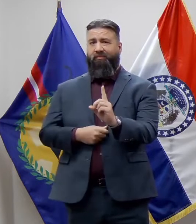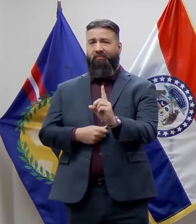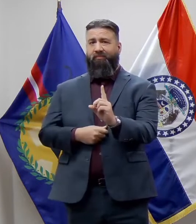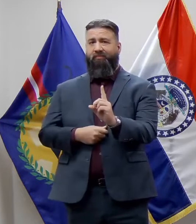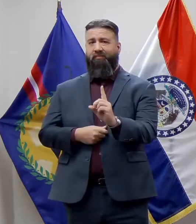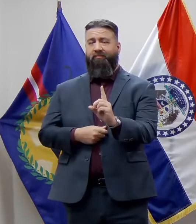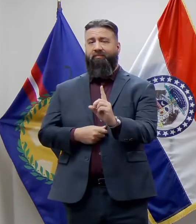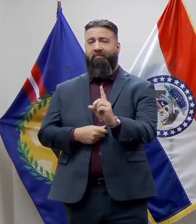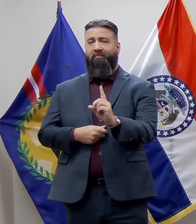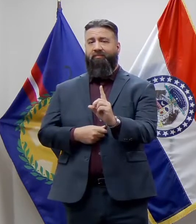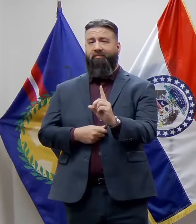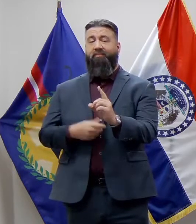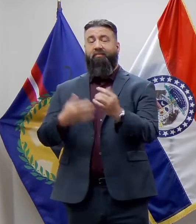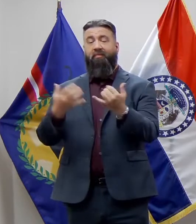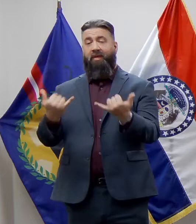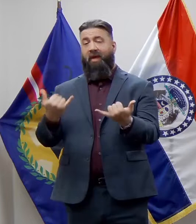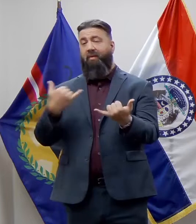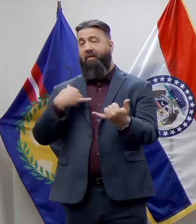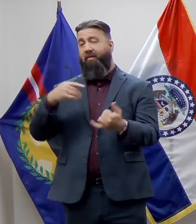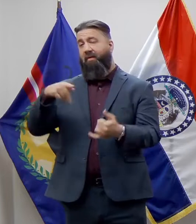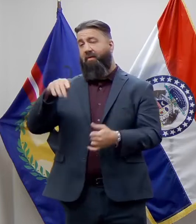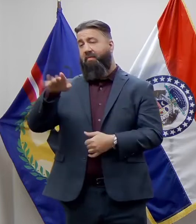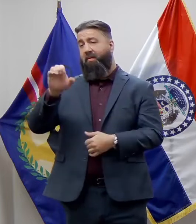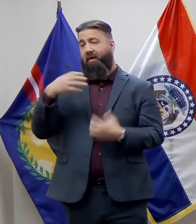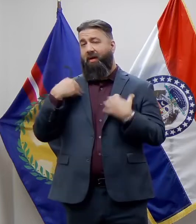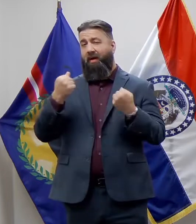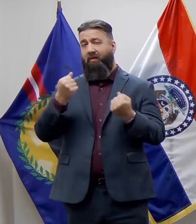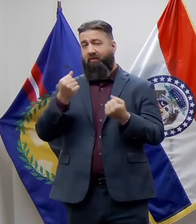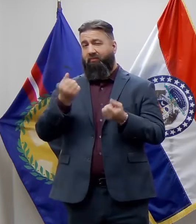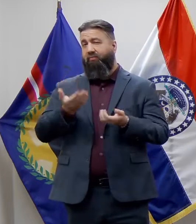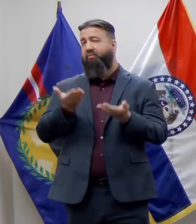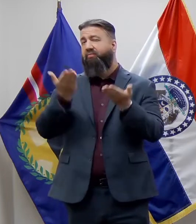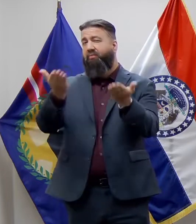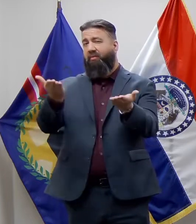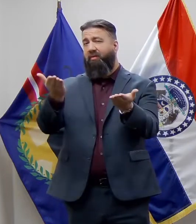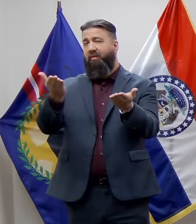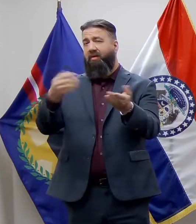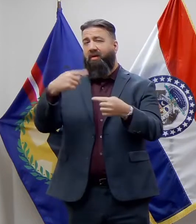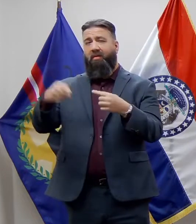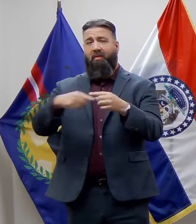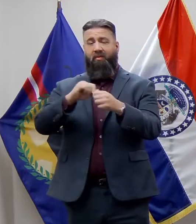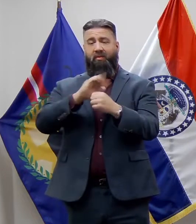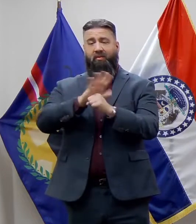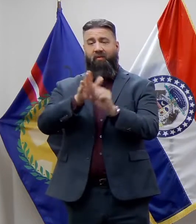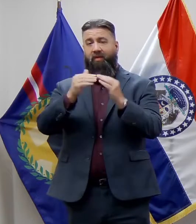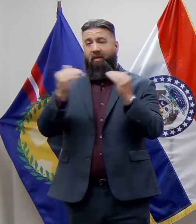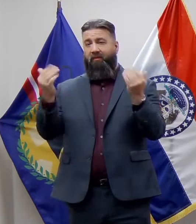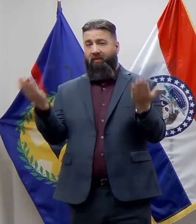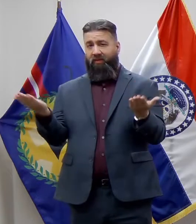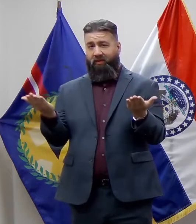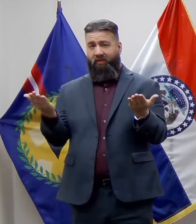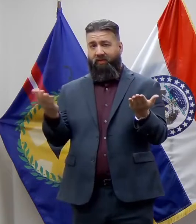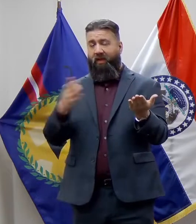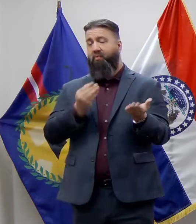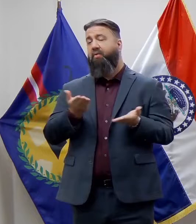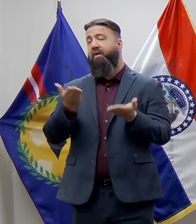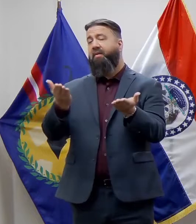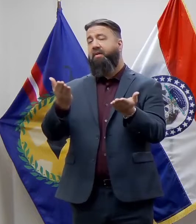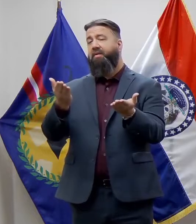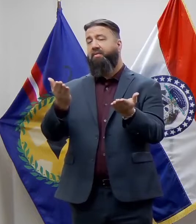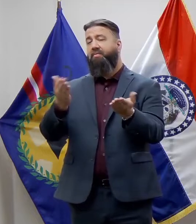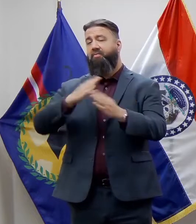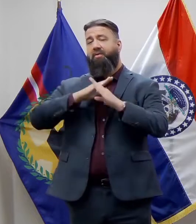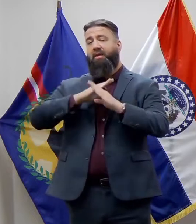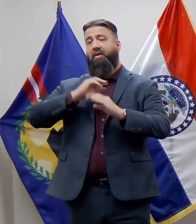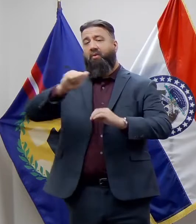In its place is a public health advisory on the COVID level in St. Louis County and recommendations on protecting your health based on